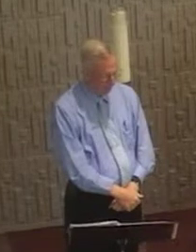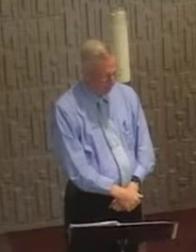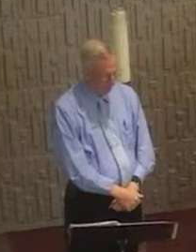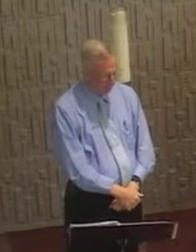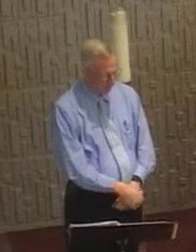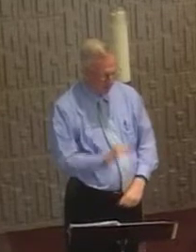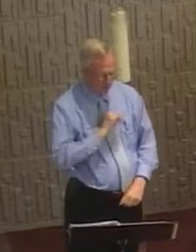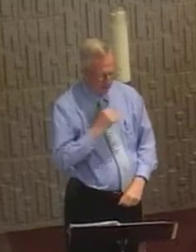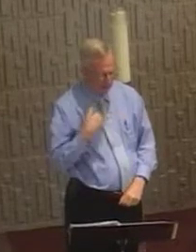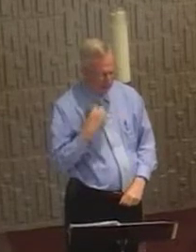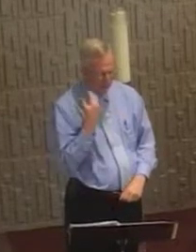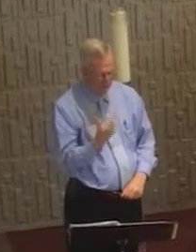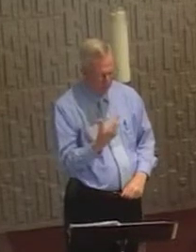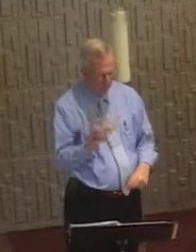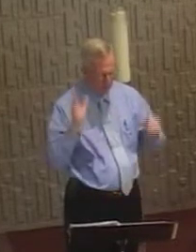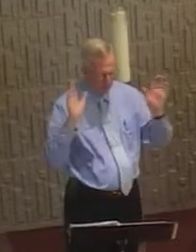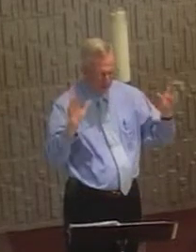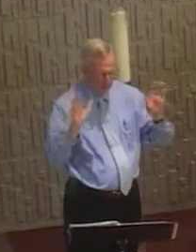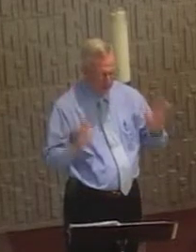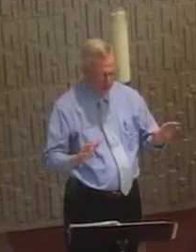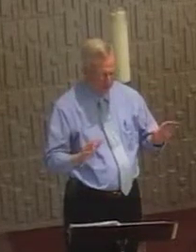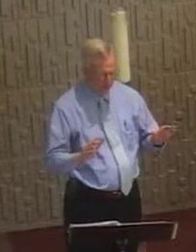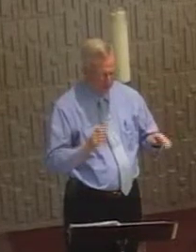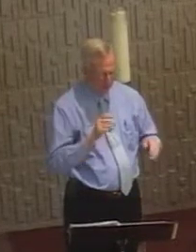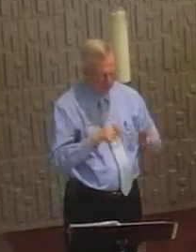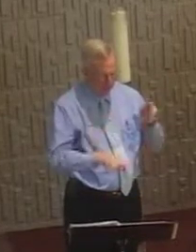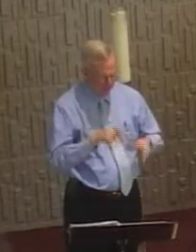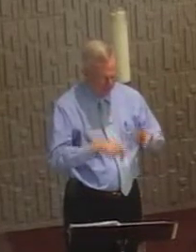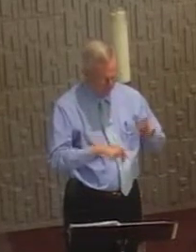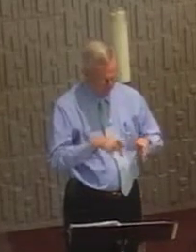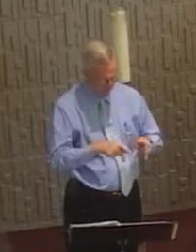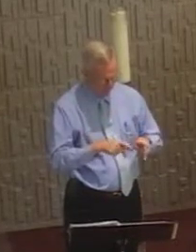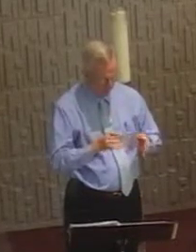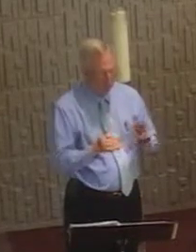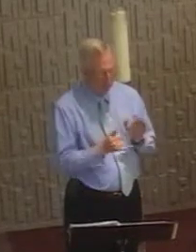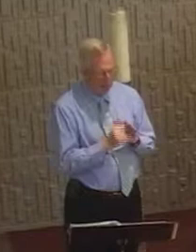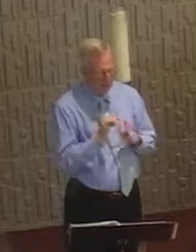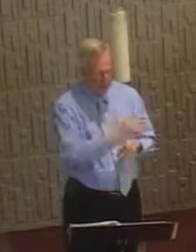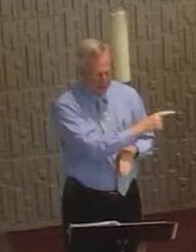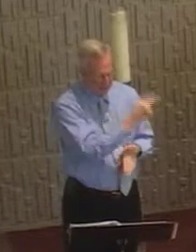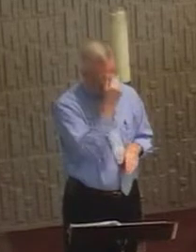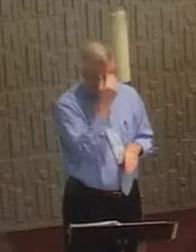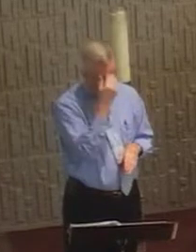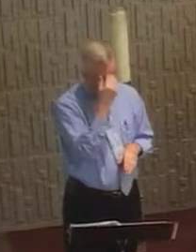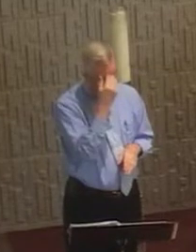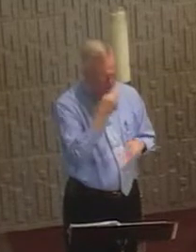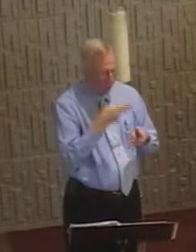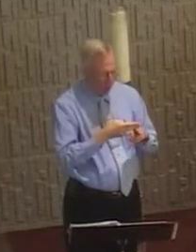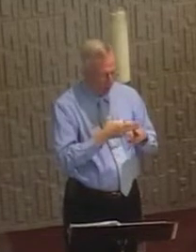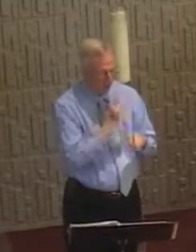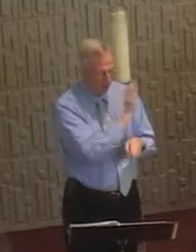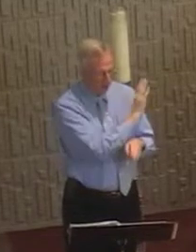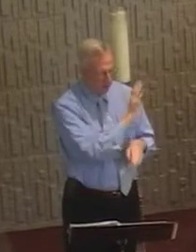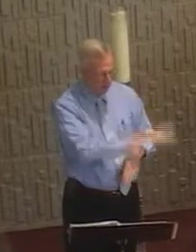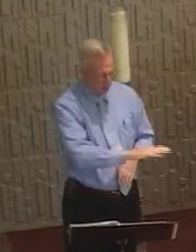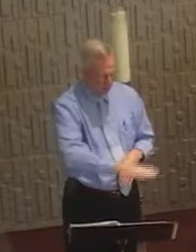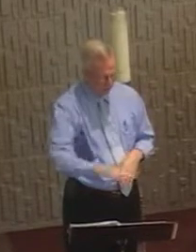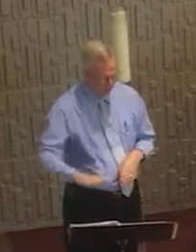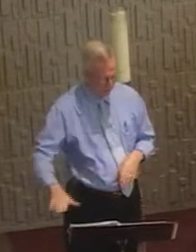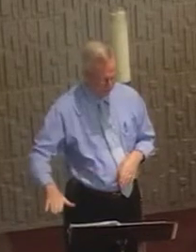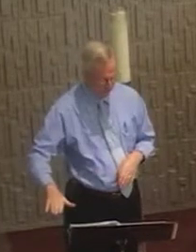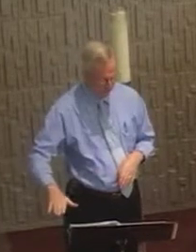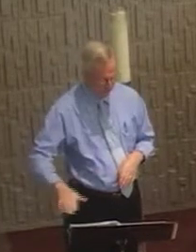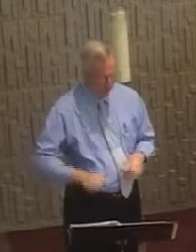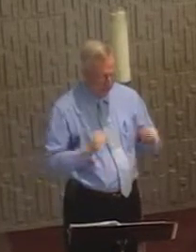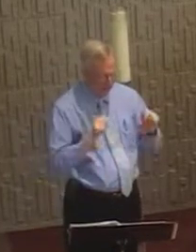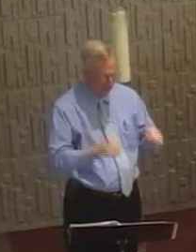I have three of the most outstanding people I know that I can count among my children. I have been able to be a part